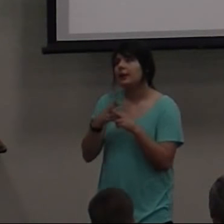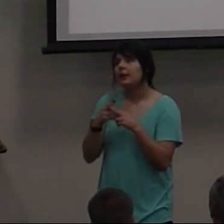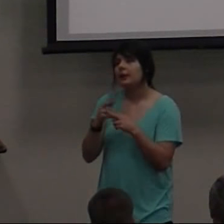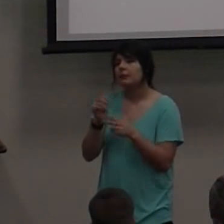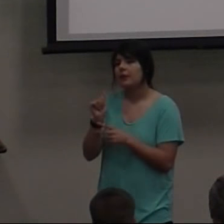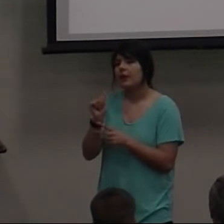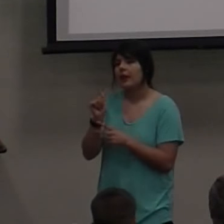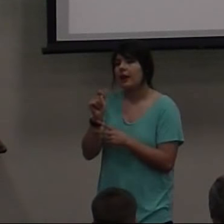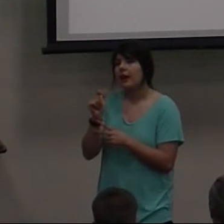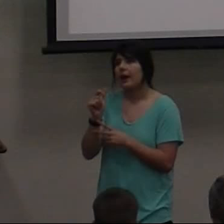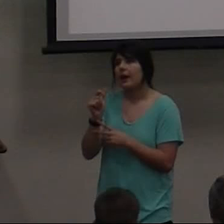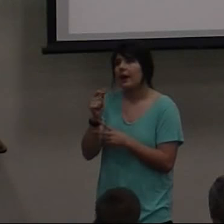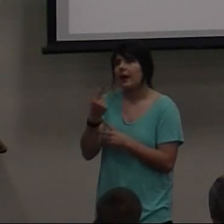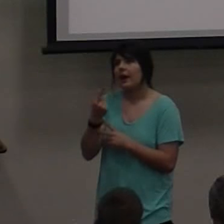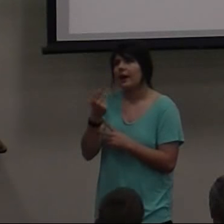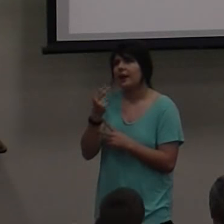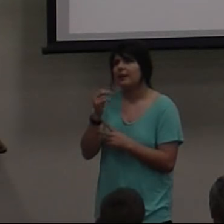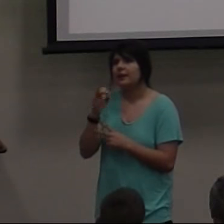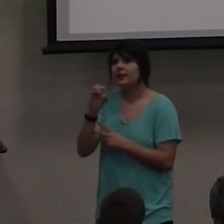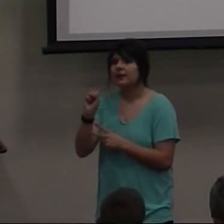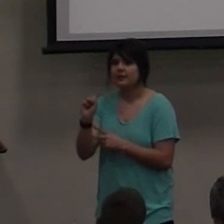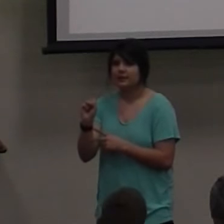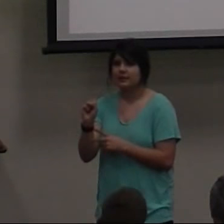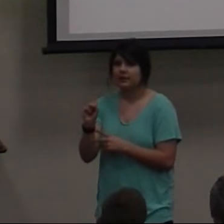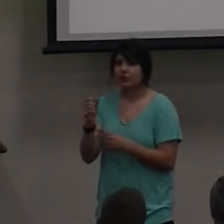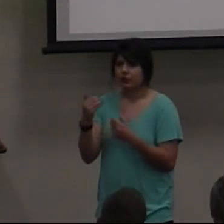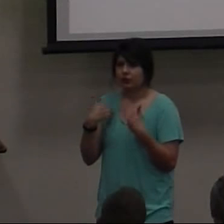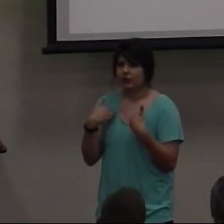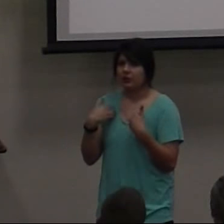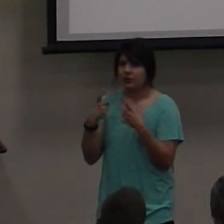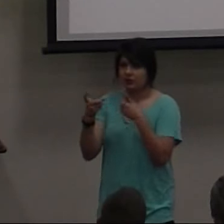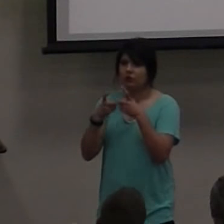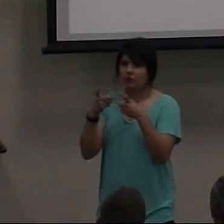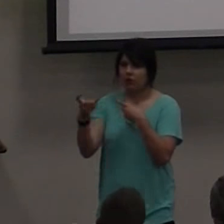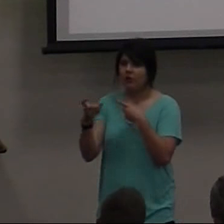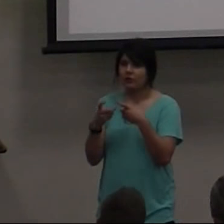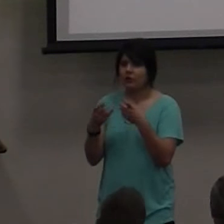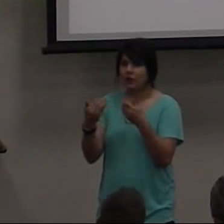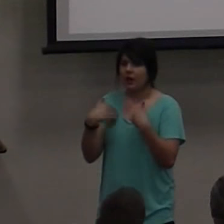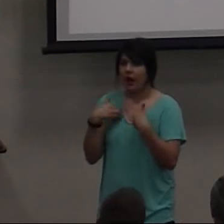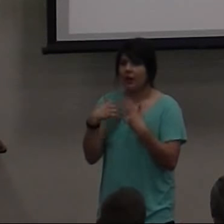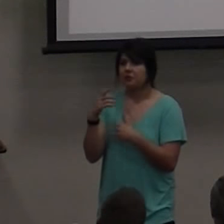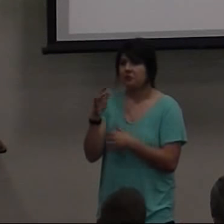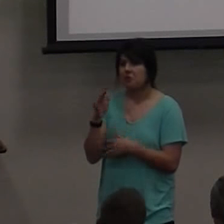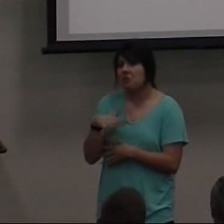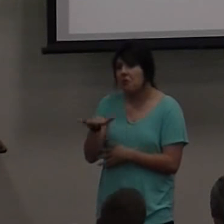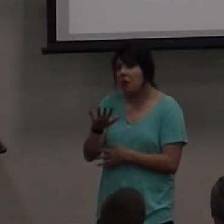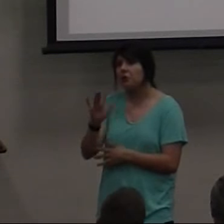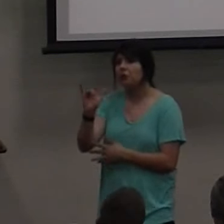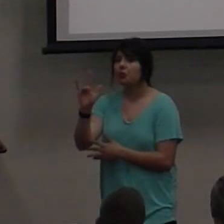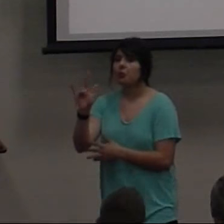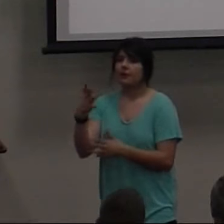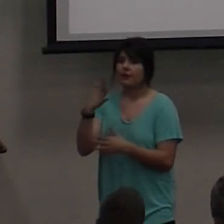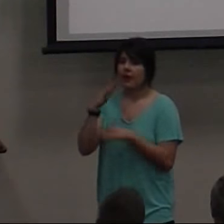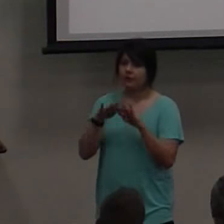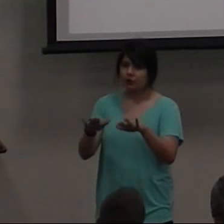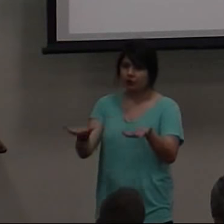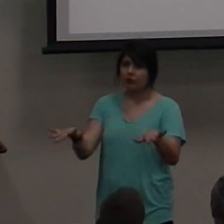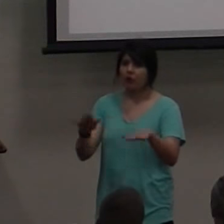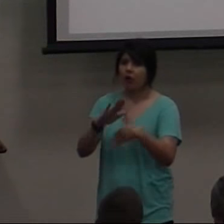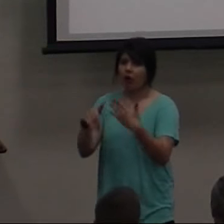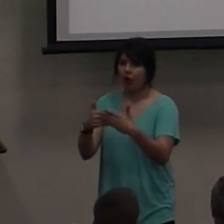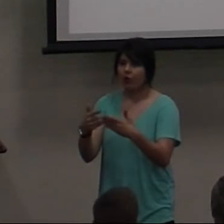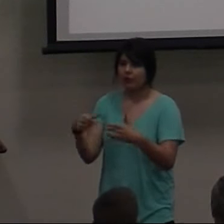the children's home in her own home. She's got about 25 children, all of whom were